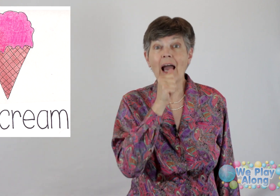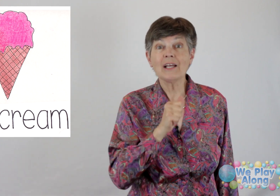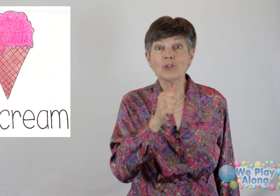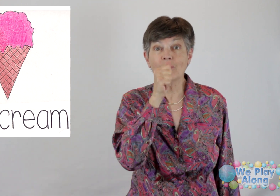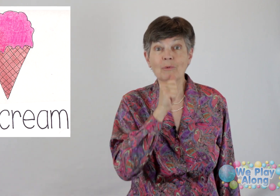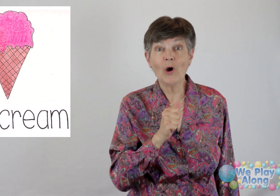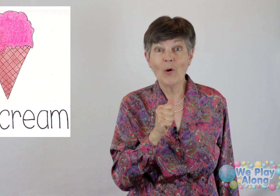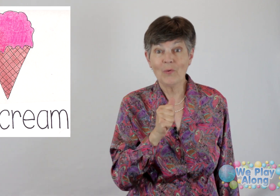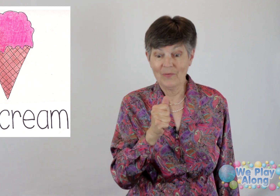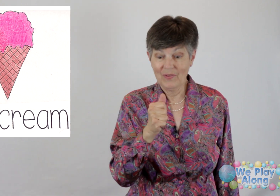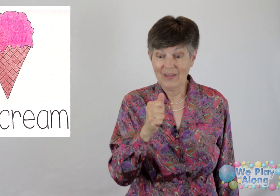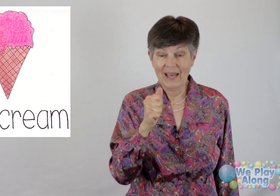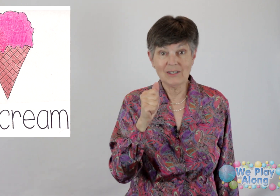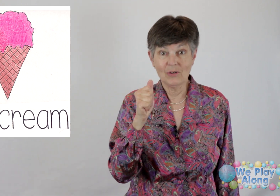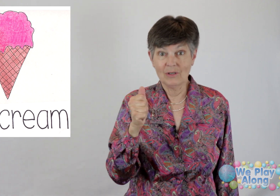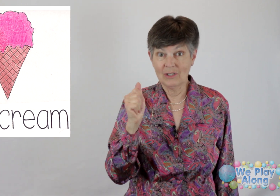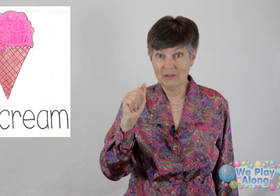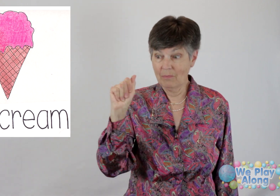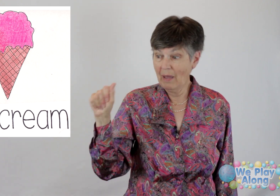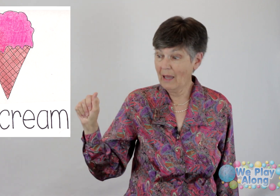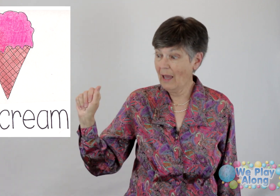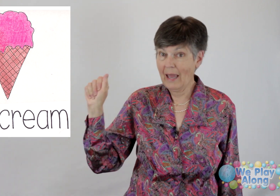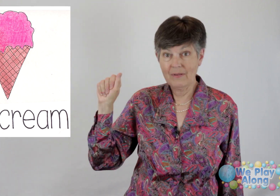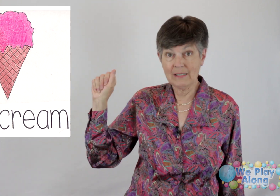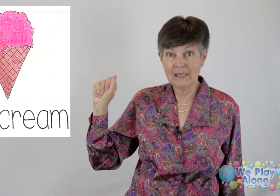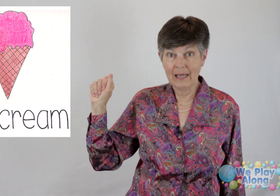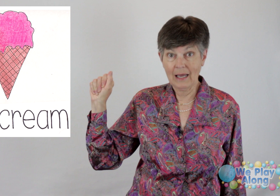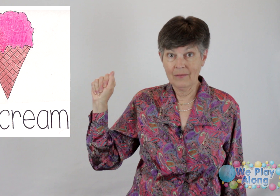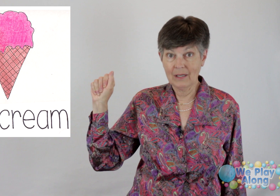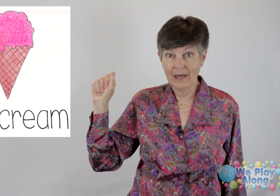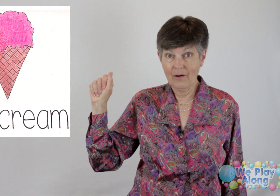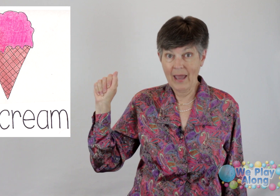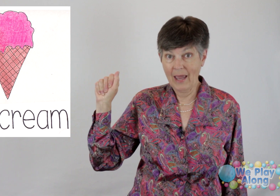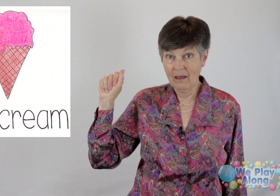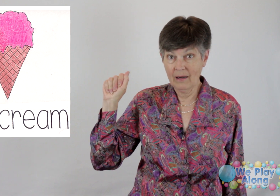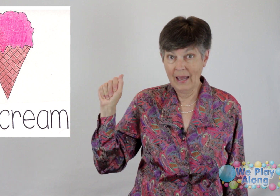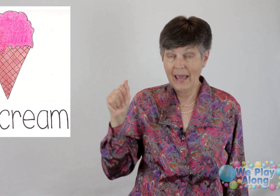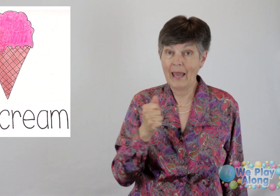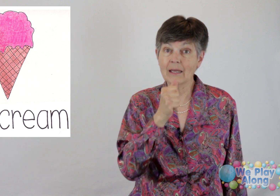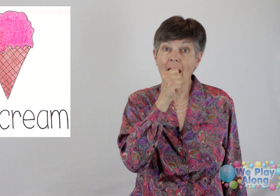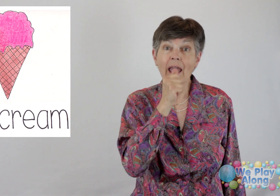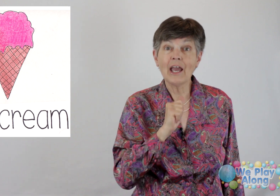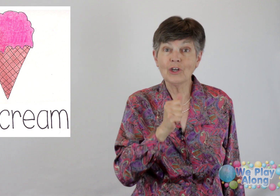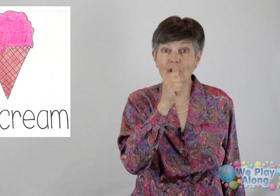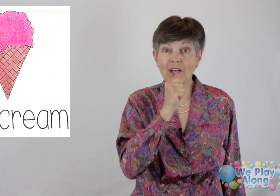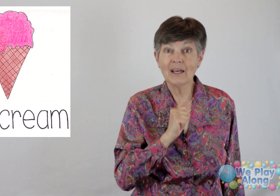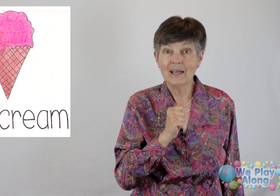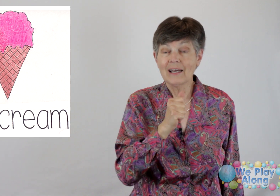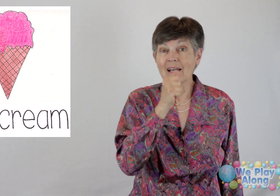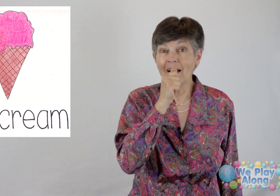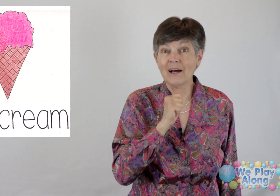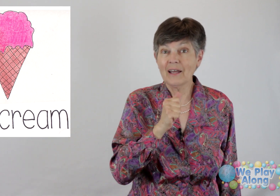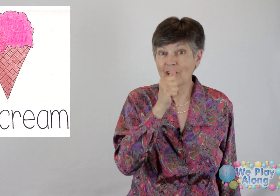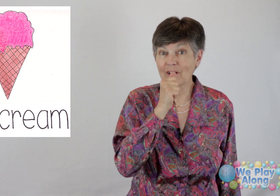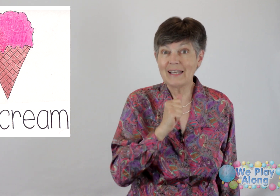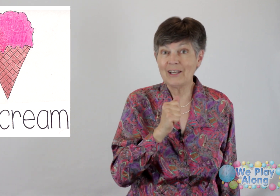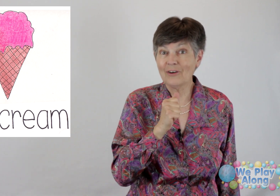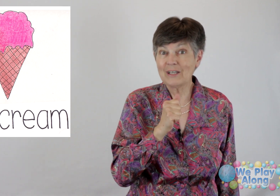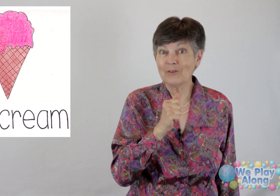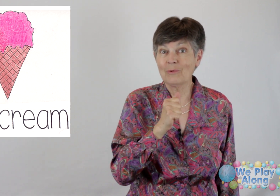ice cream cone. Okay, so you just make this is like the letter A, an A hand, and you're going to, like you're licking your ice cream